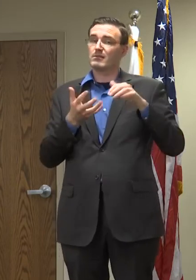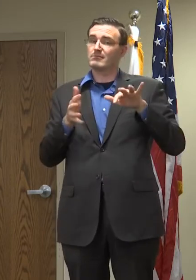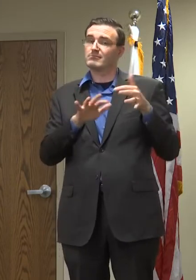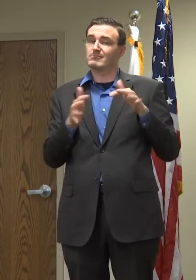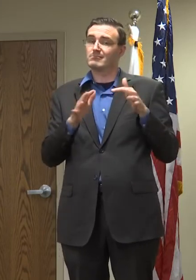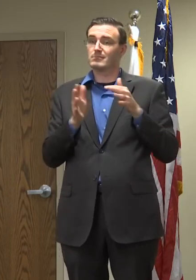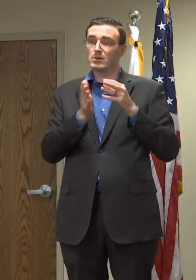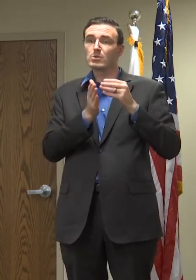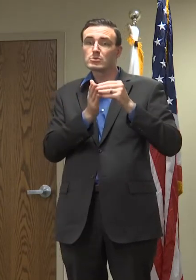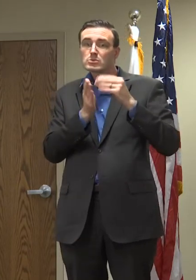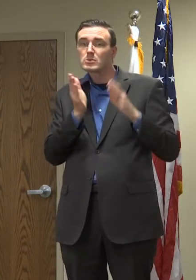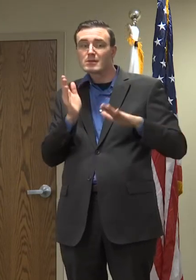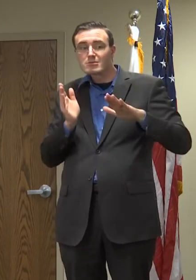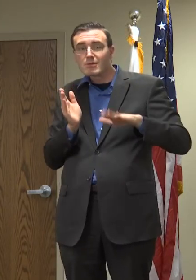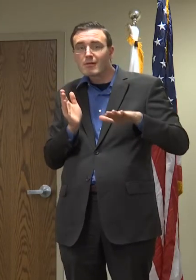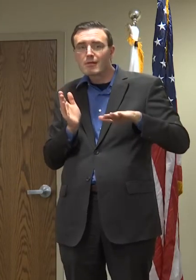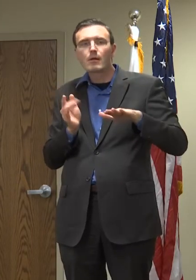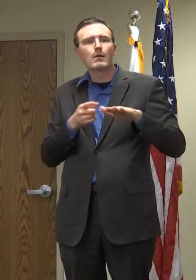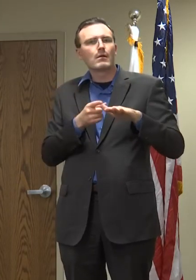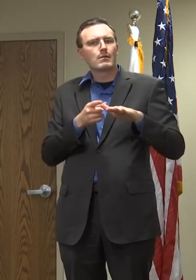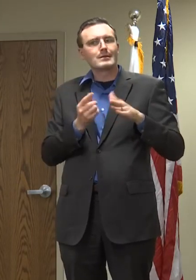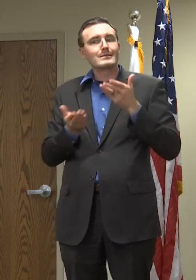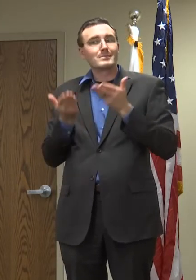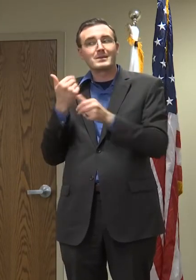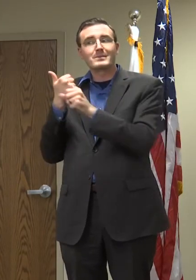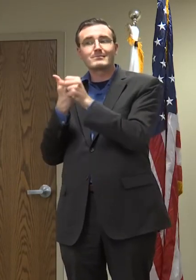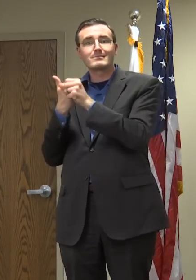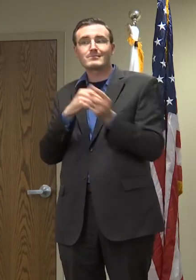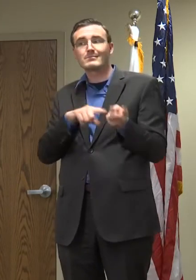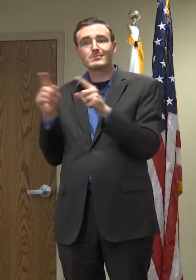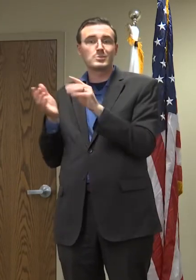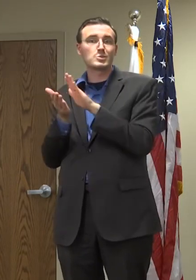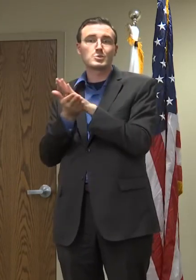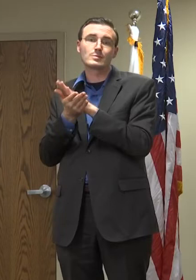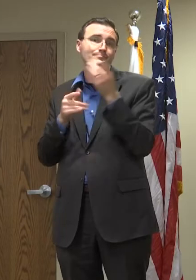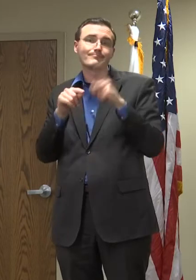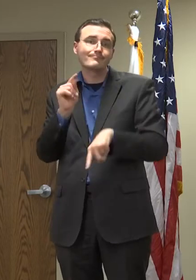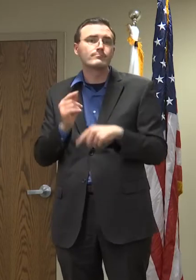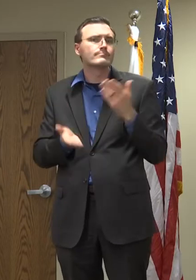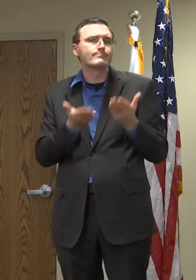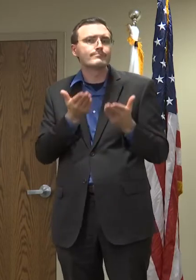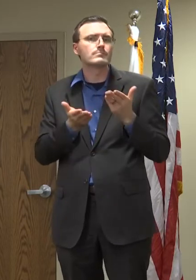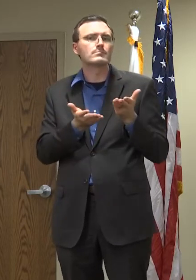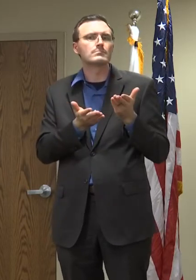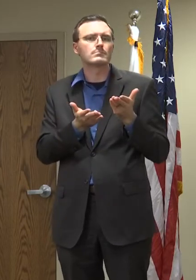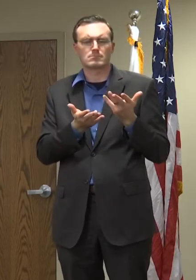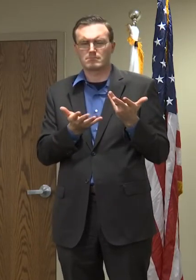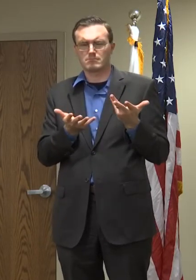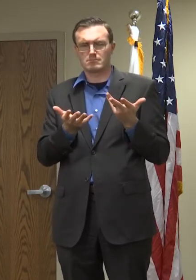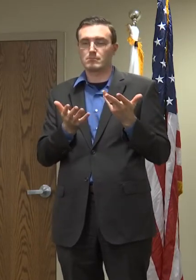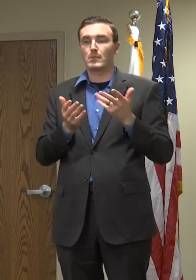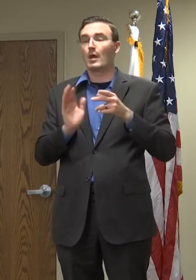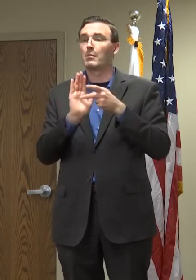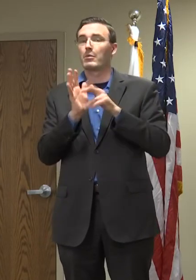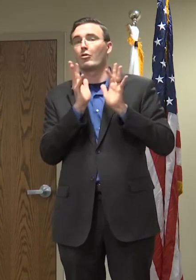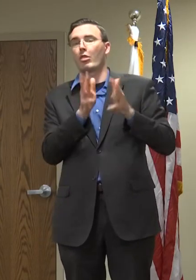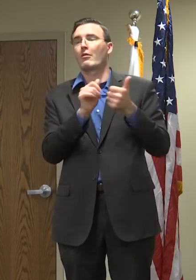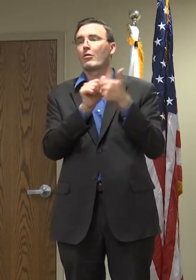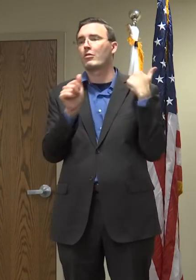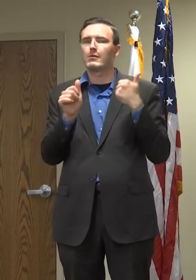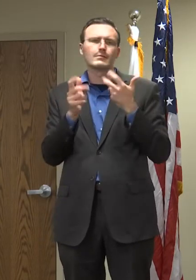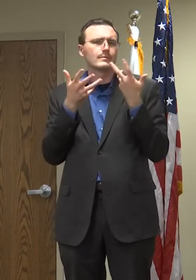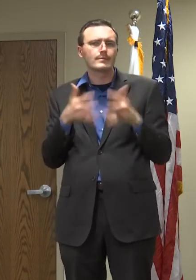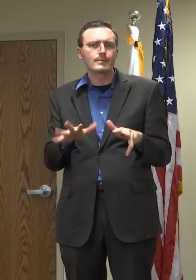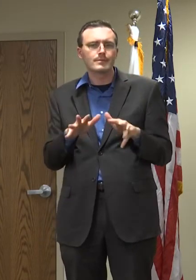cases increase, that it's too dangerous to bring them into classroom. And so how will we make sure that they receive equitable education in those